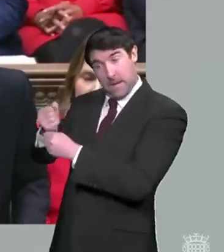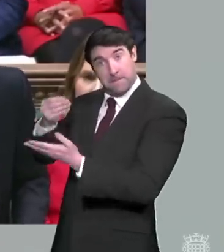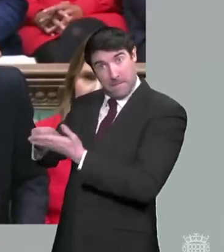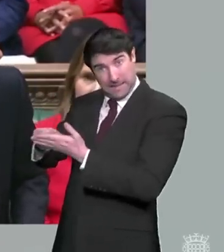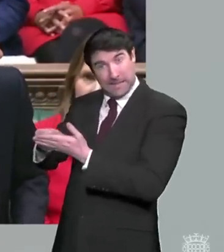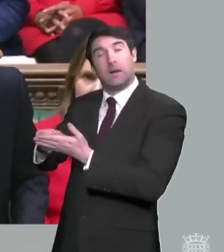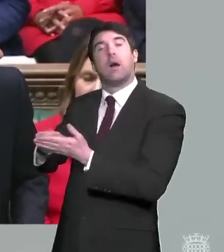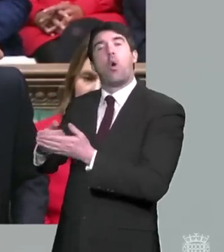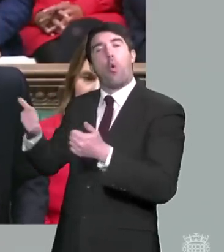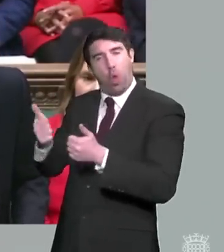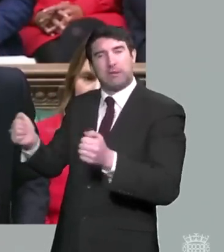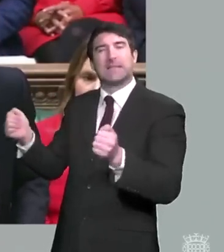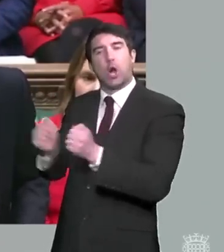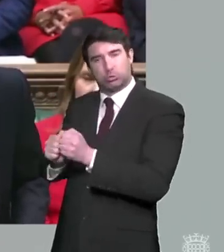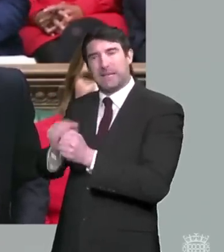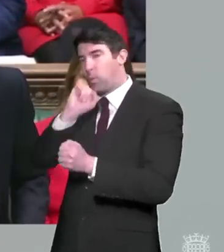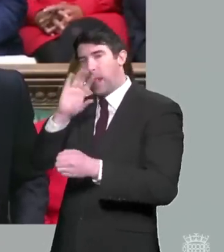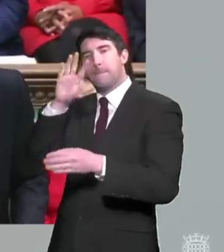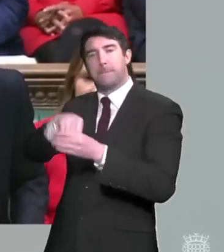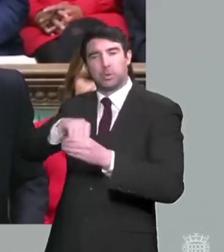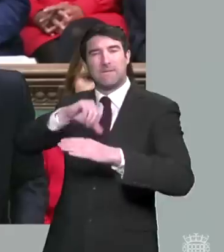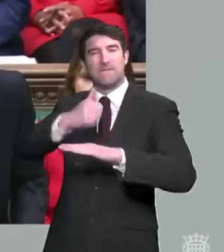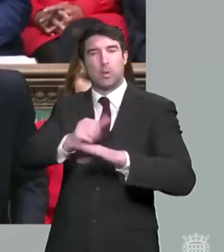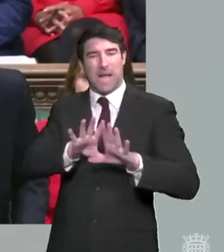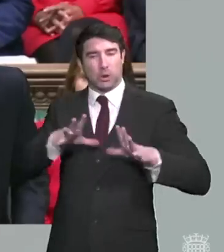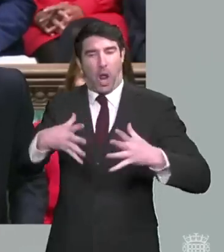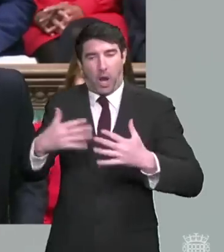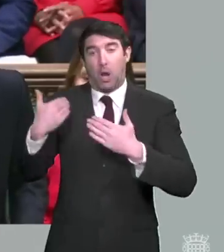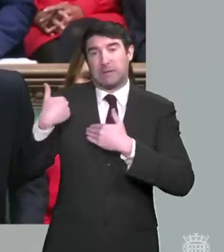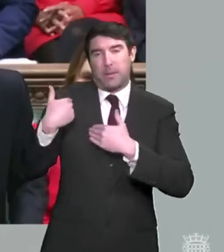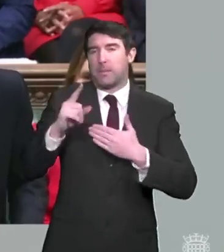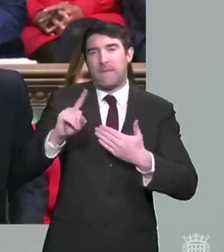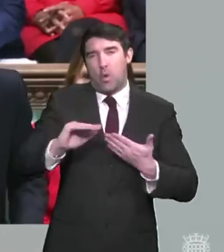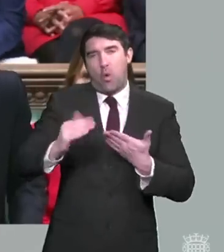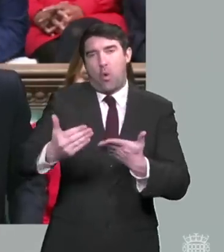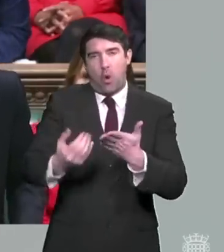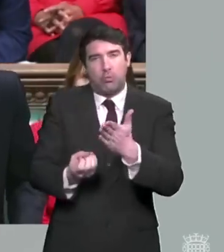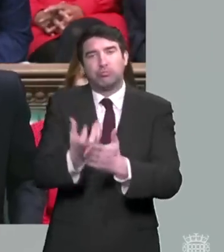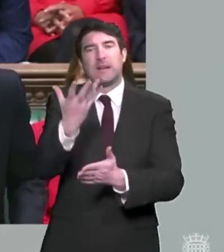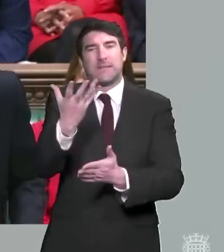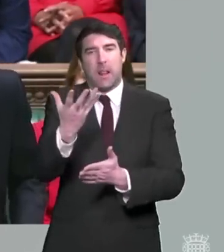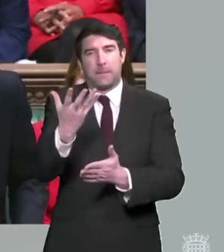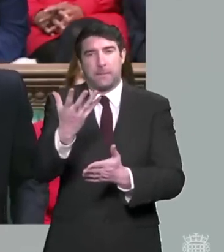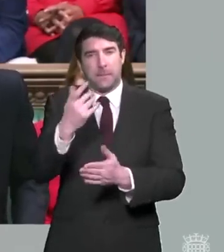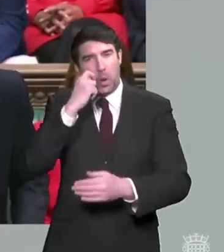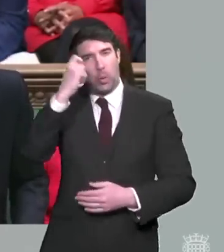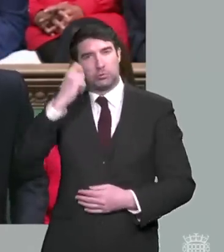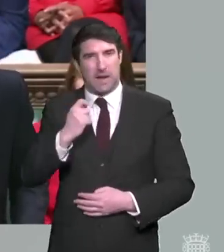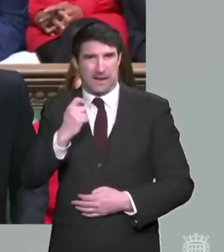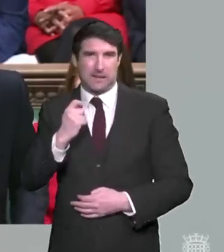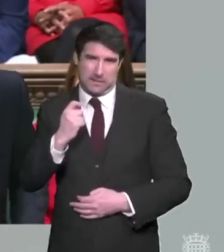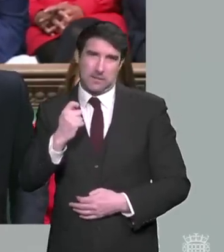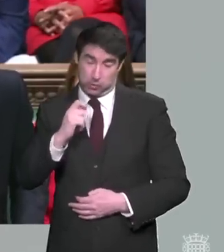for reconstruction in Ukraine, and we are currently working with international partners through the legal process to use those assets to fund